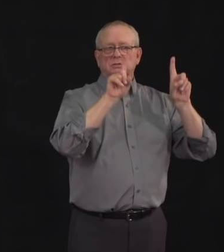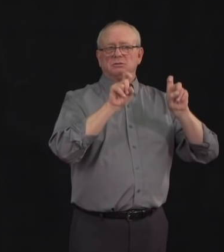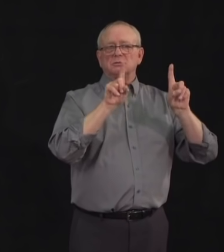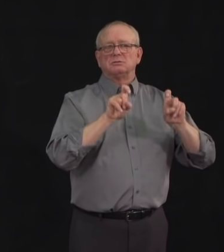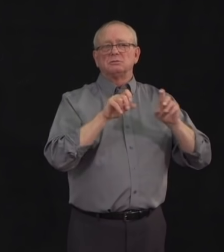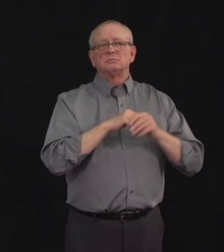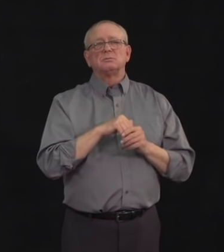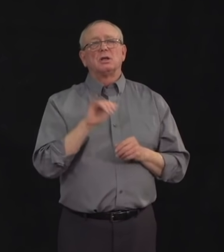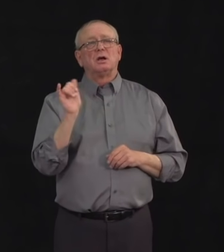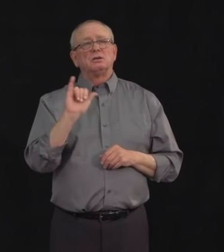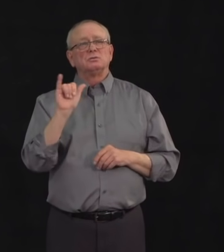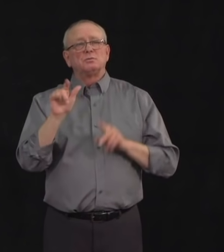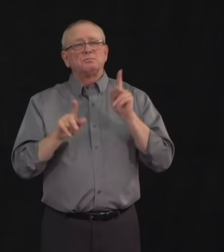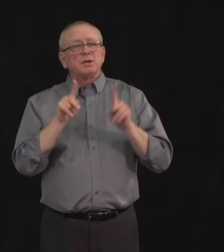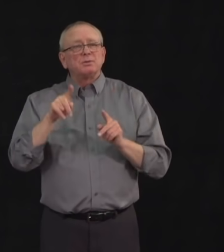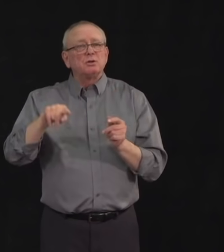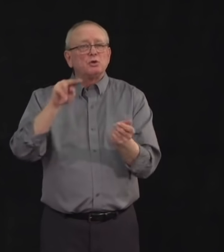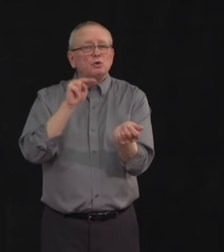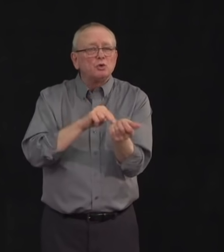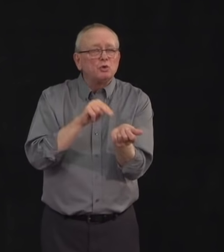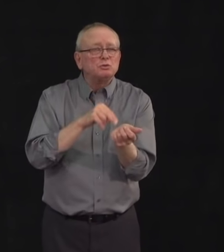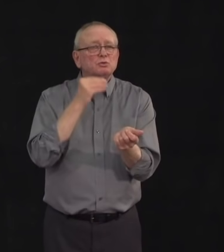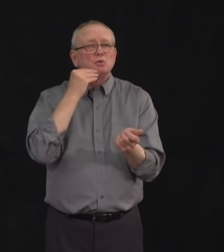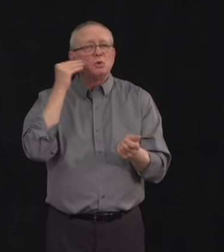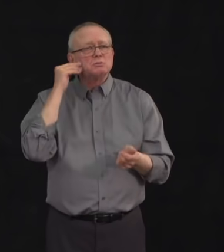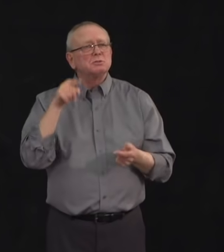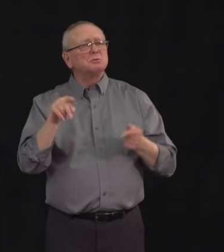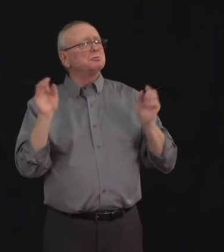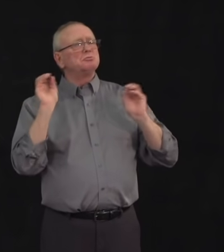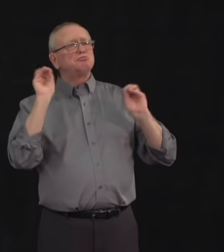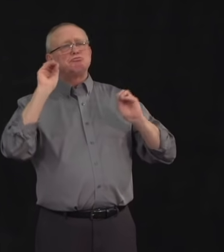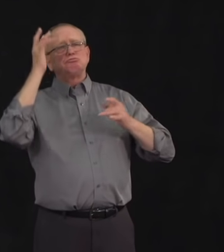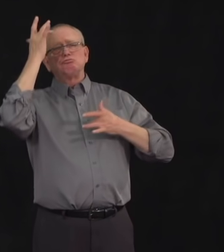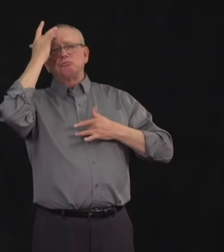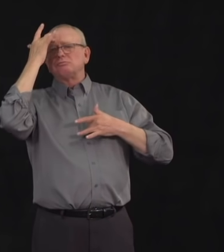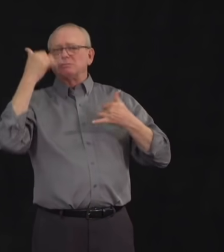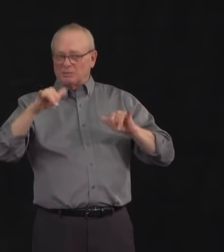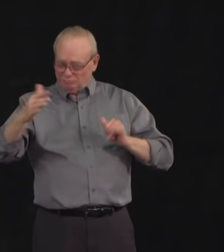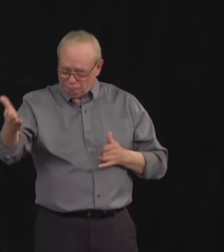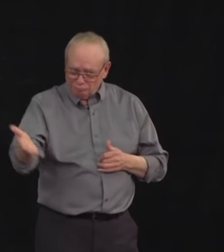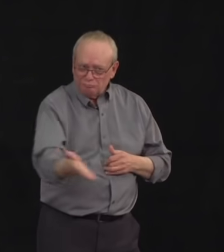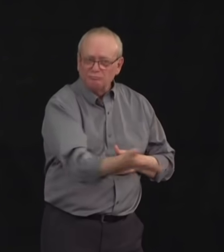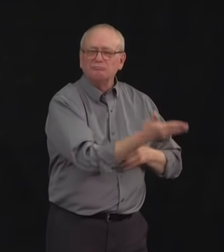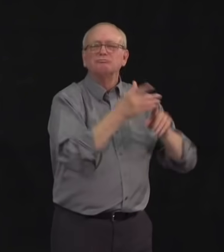and are offering testing to asymptomatic individuals in certain other outbreak sites in order to enhance control measures.